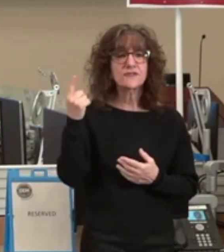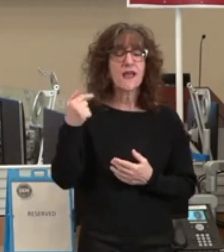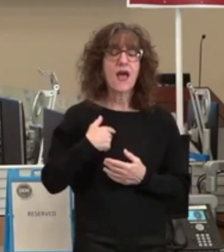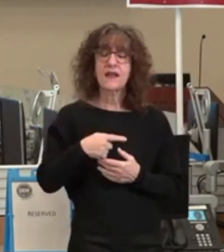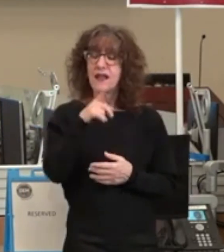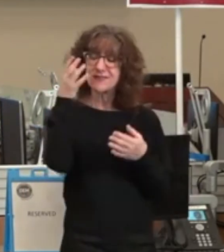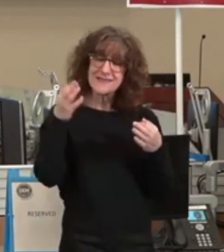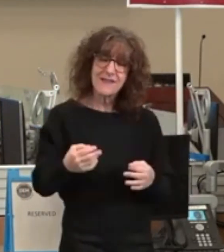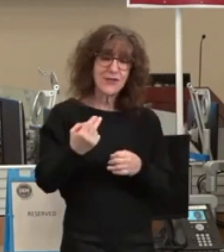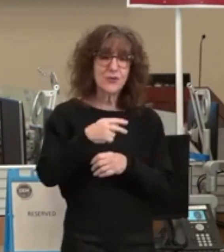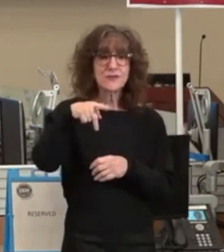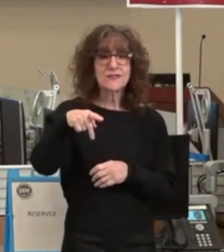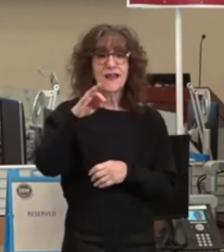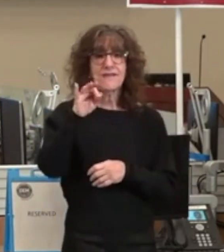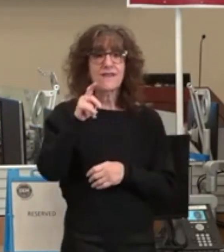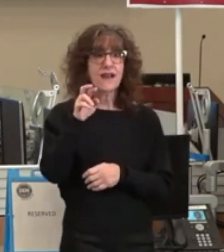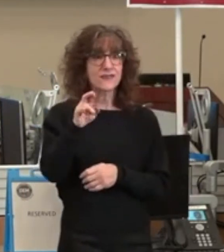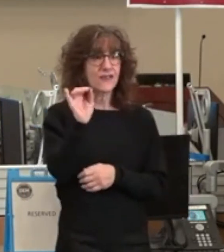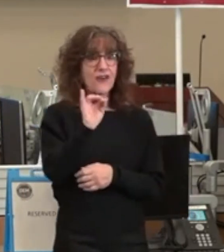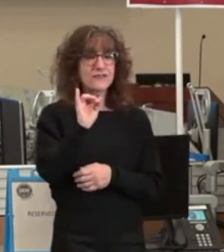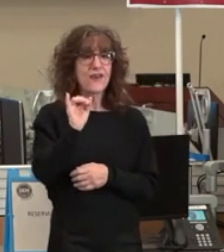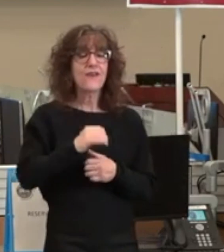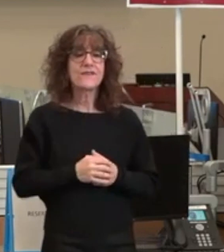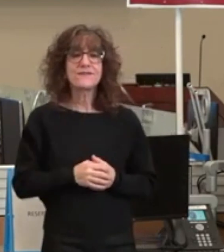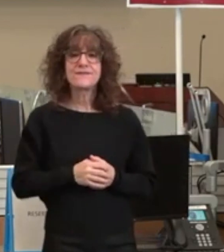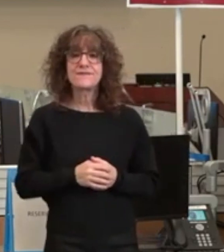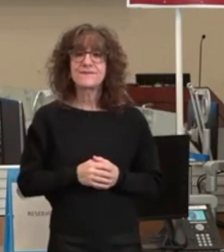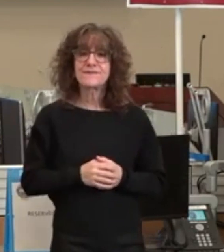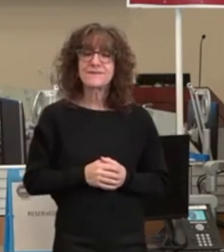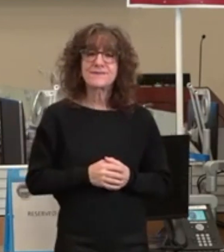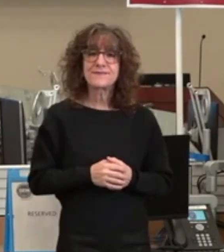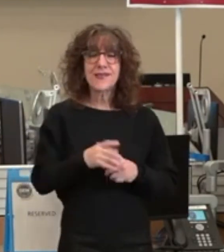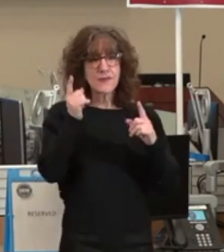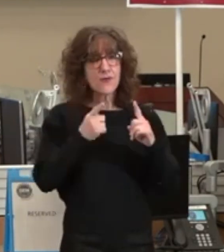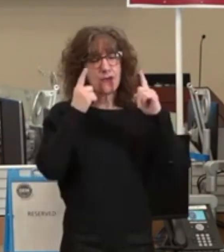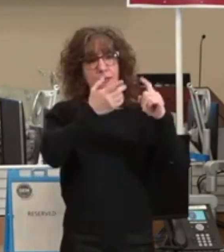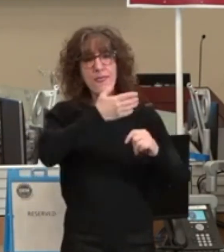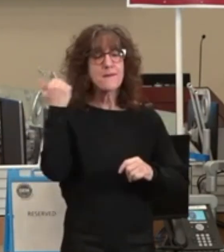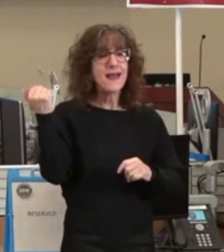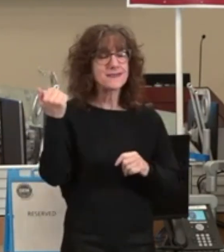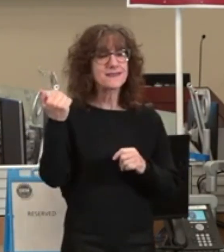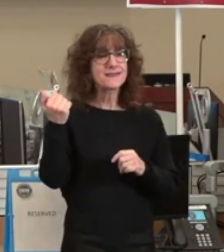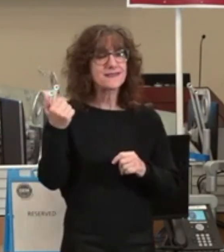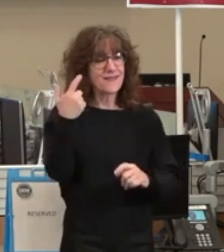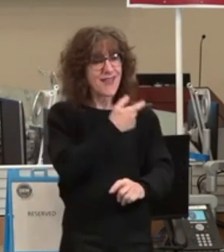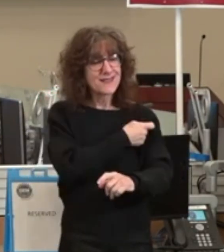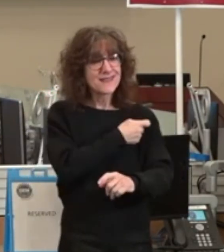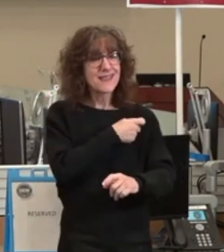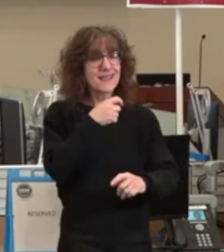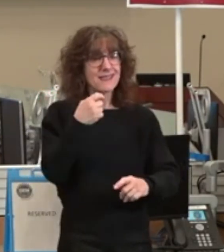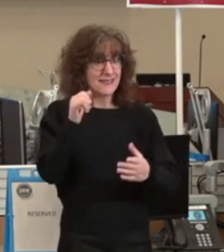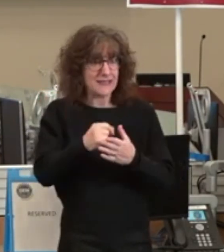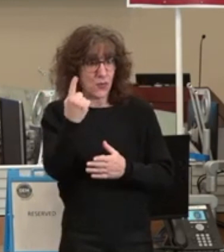would absolutely take the Pfizer vaccine as well. Ultimately, the best vaccine will be the one that is